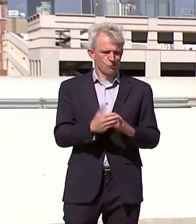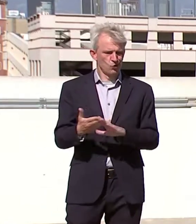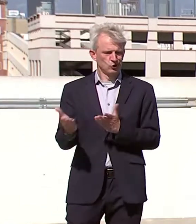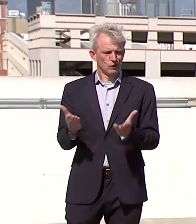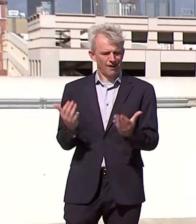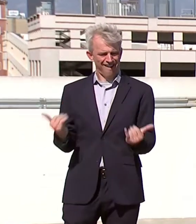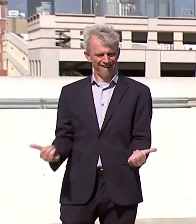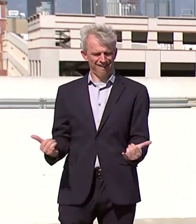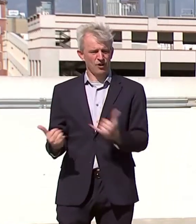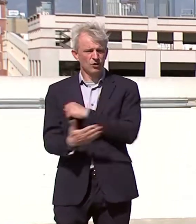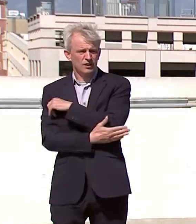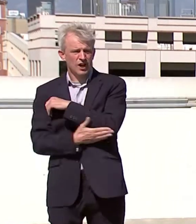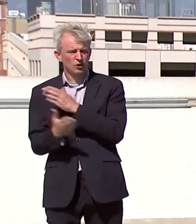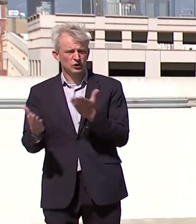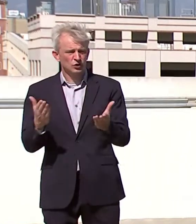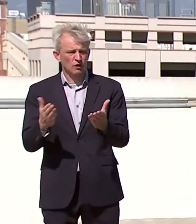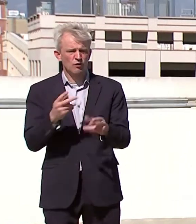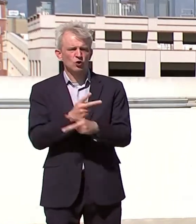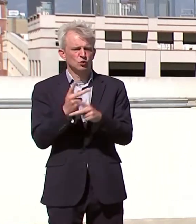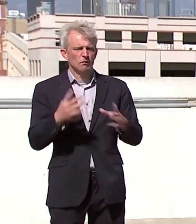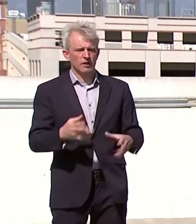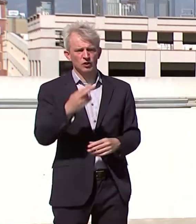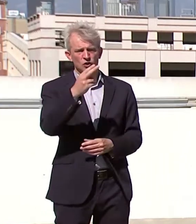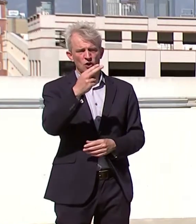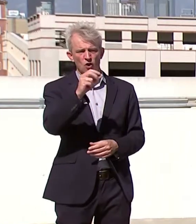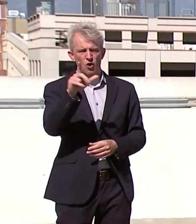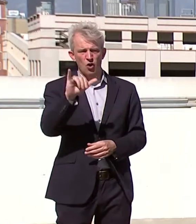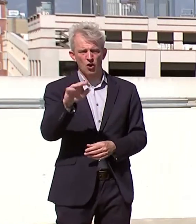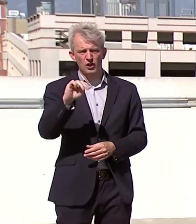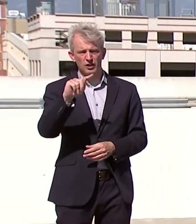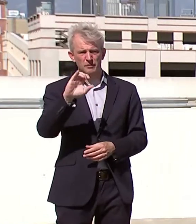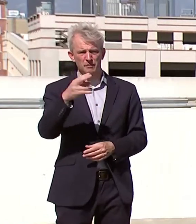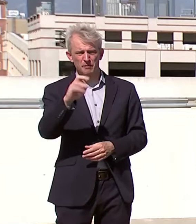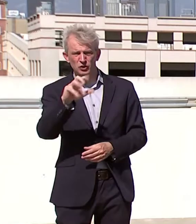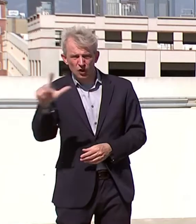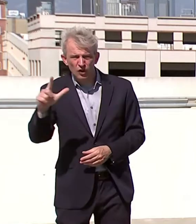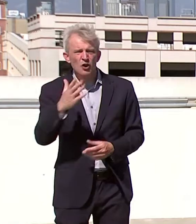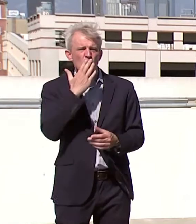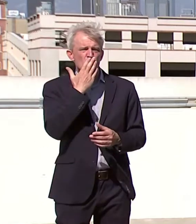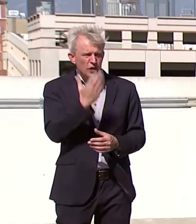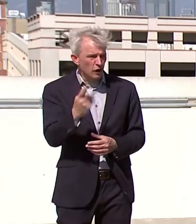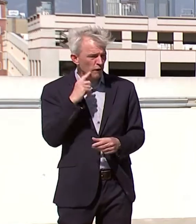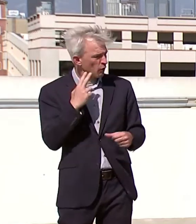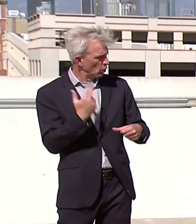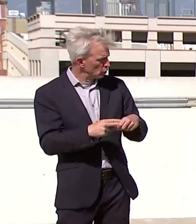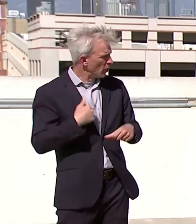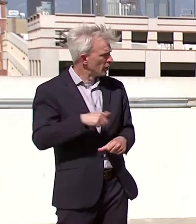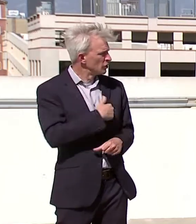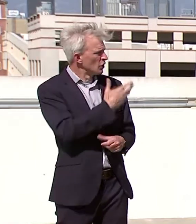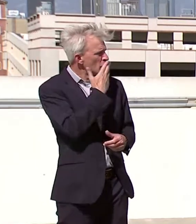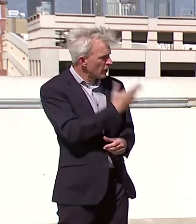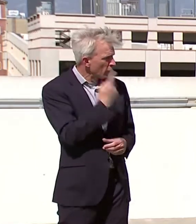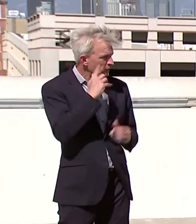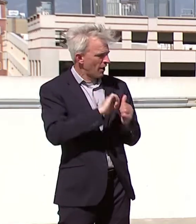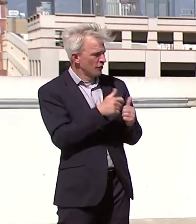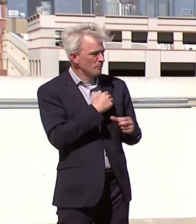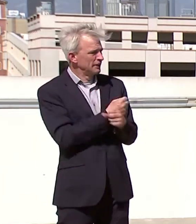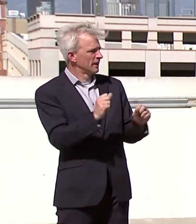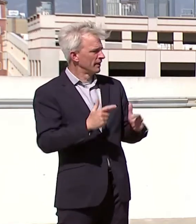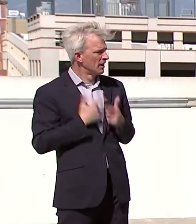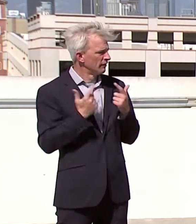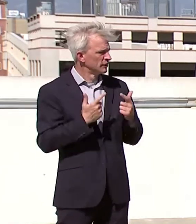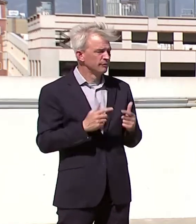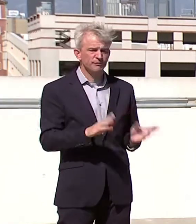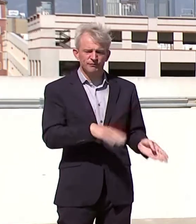county service, Supervisor Holly Mitchell. Thank you for joining us, and thank you for the way that you've been saving lives. And Councilmember